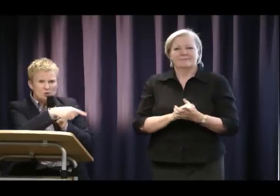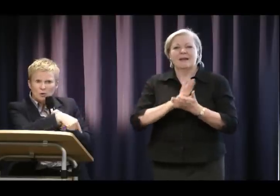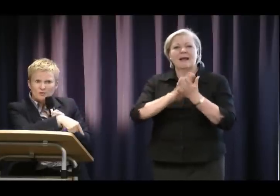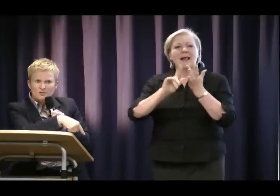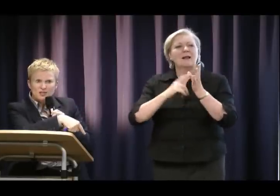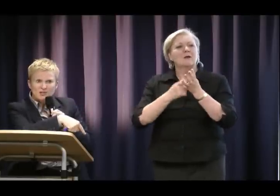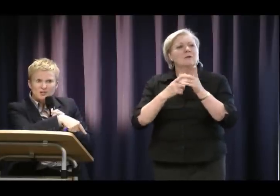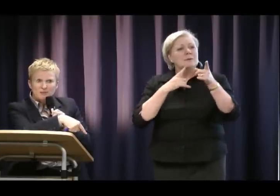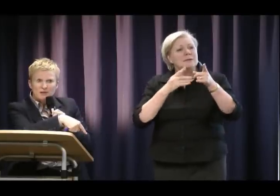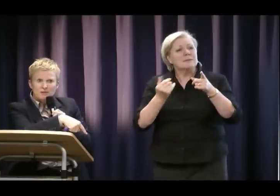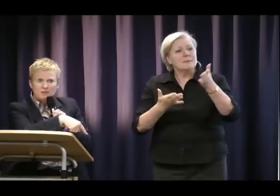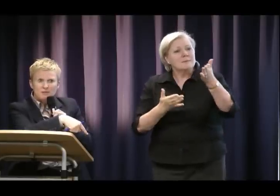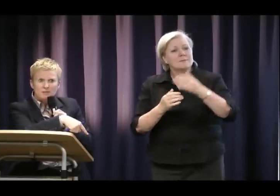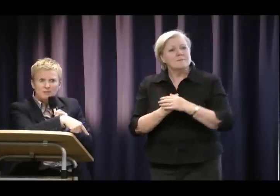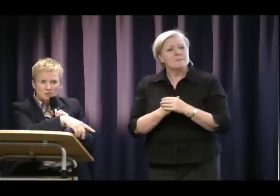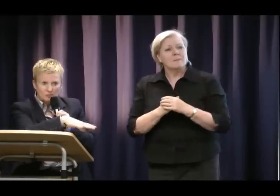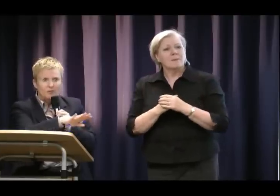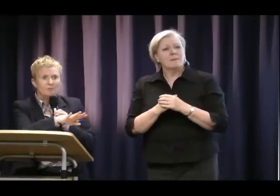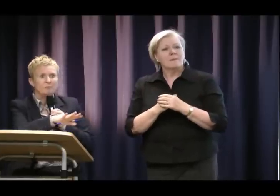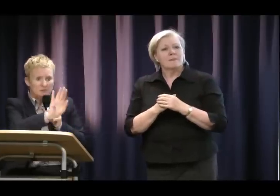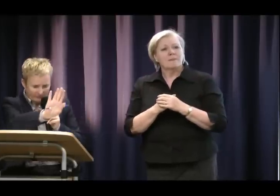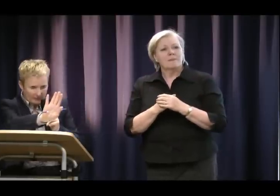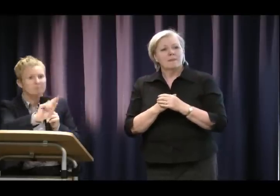Hillary, did you want to say something?